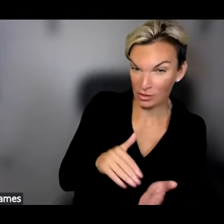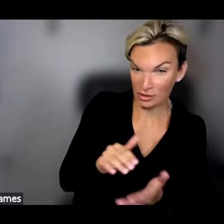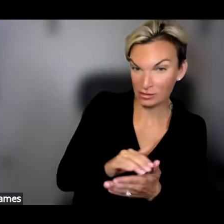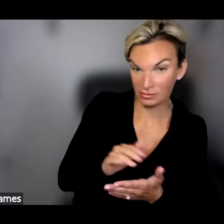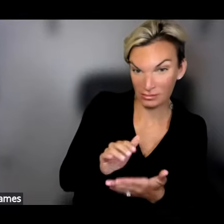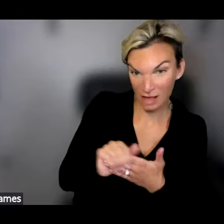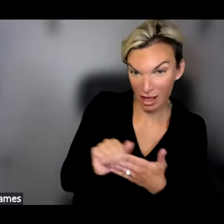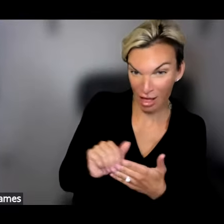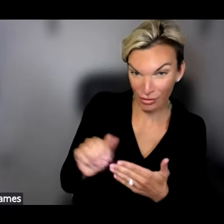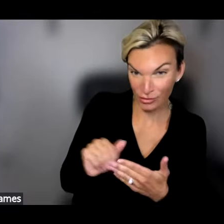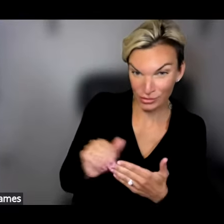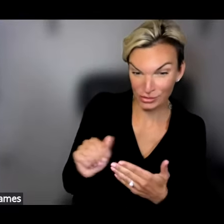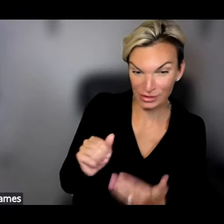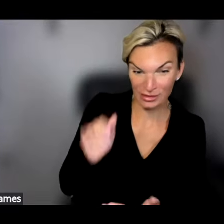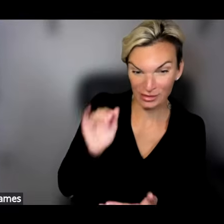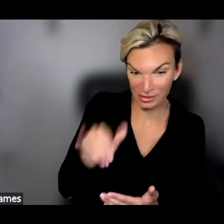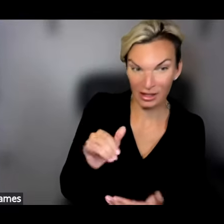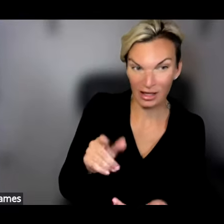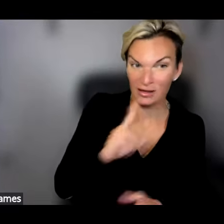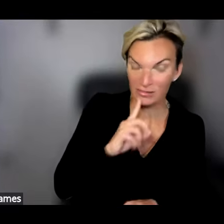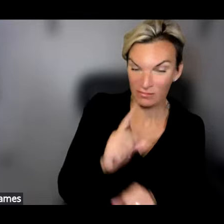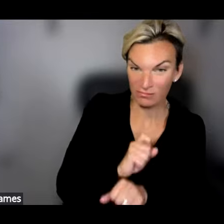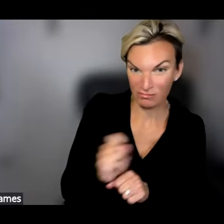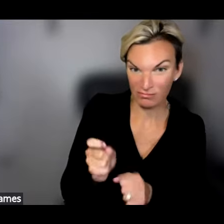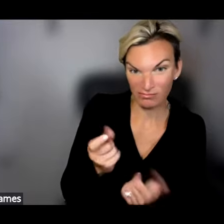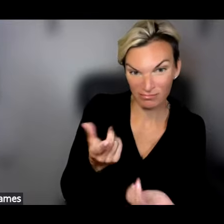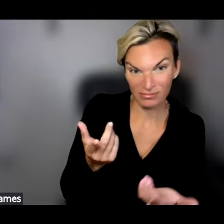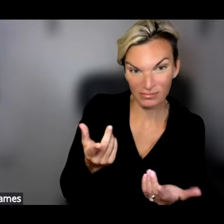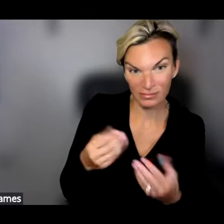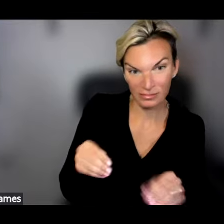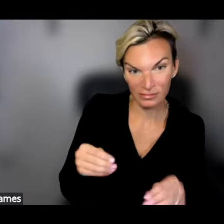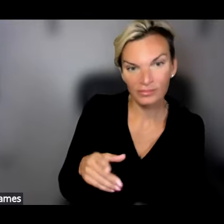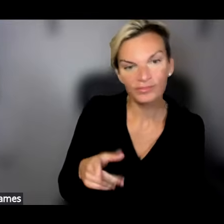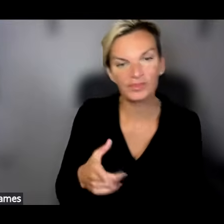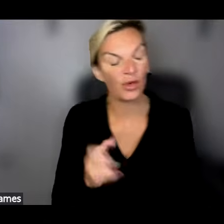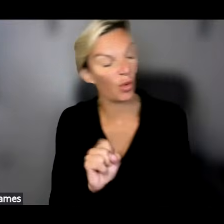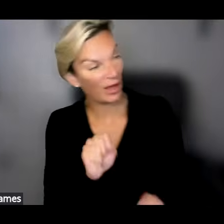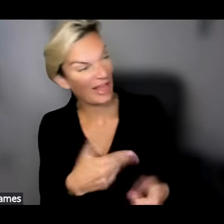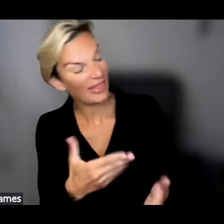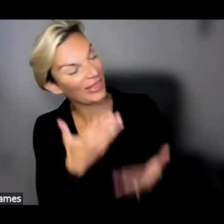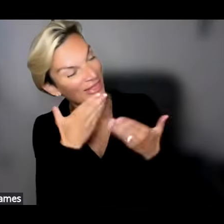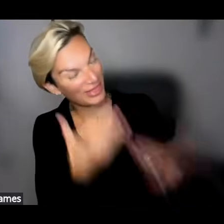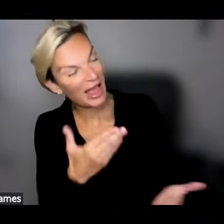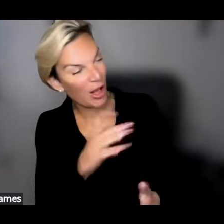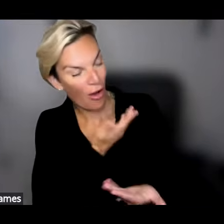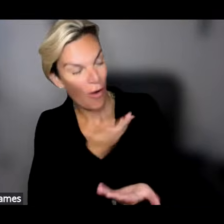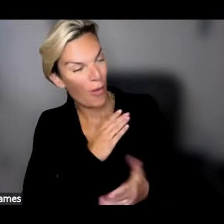groceries, right? It's a little more than it used to be. Thanks to President Trump. I know, I was giving you an open.